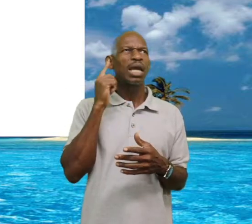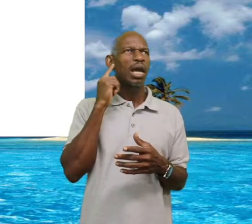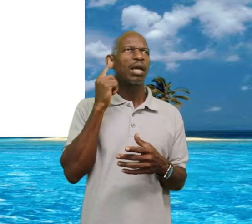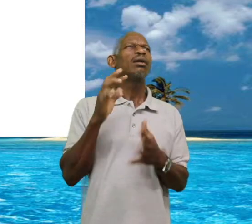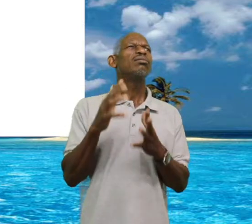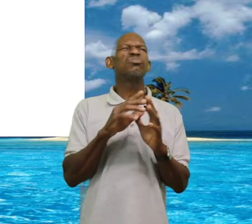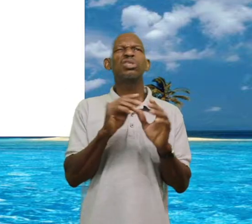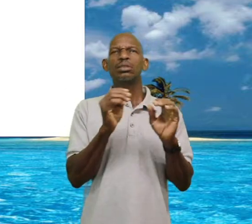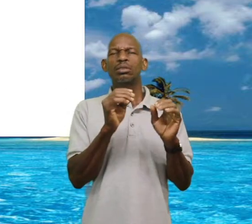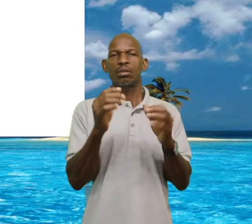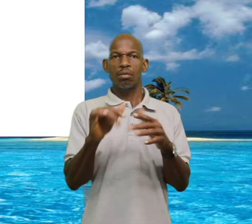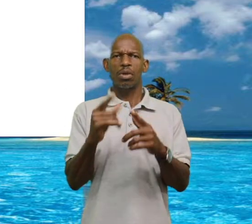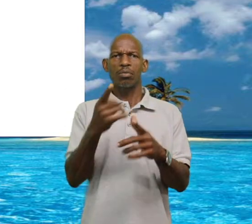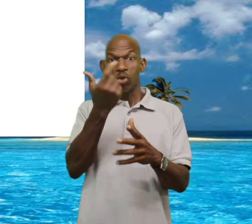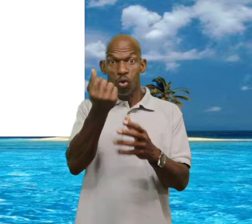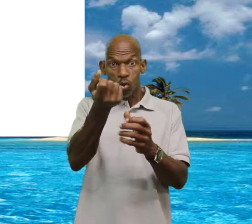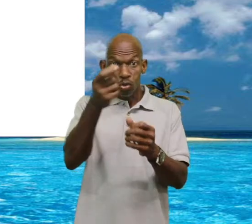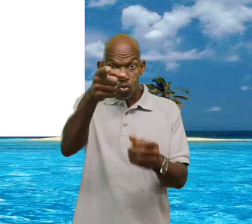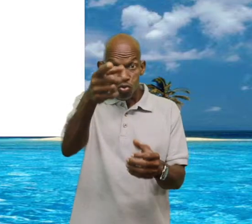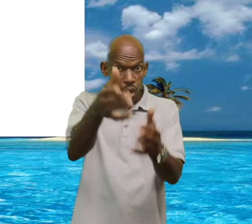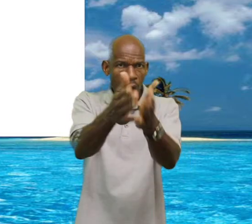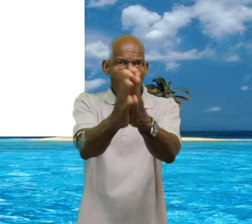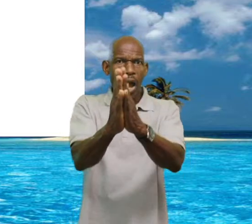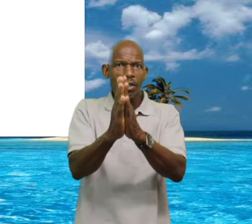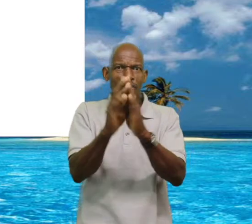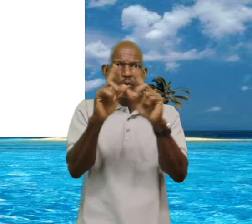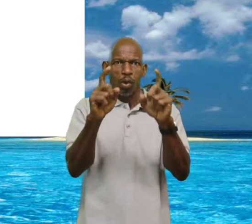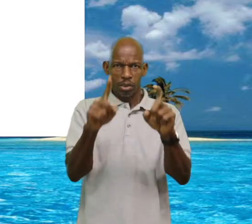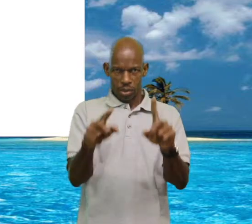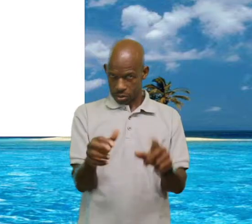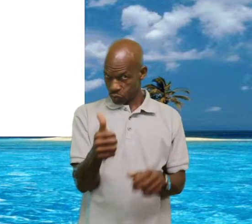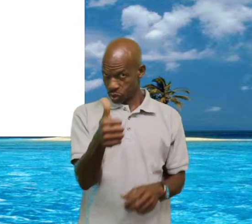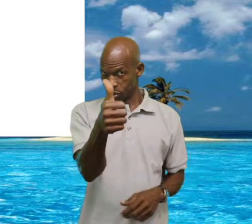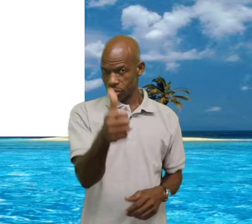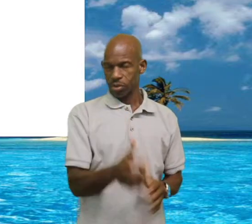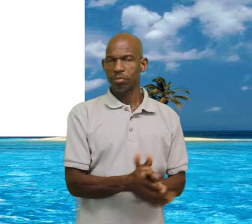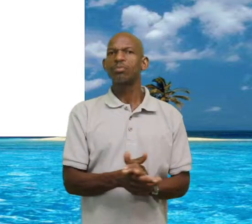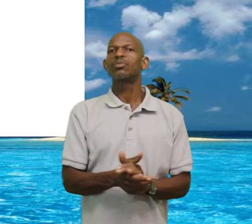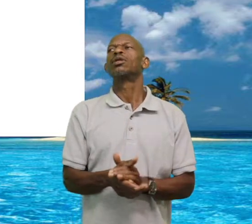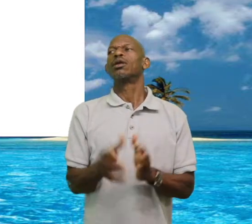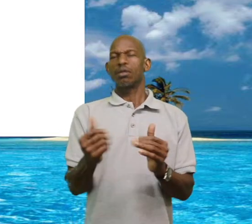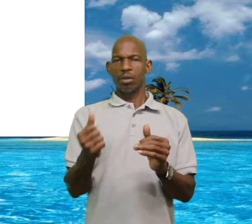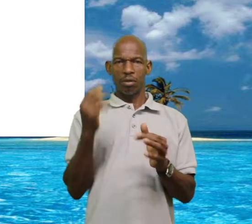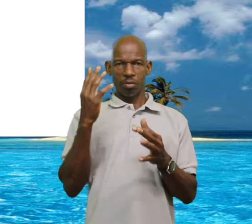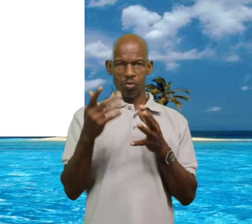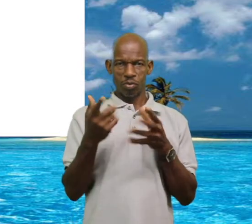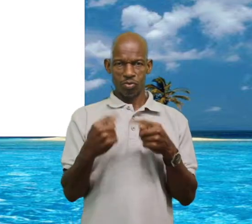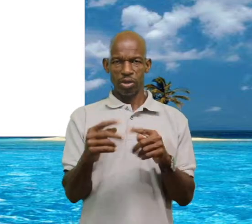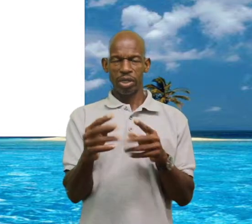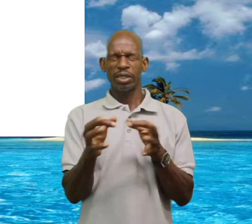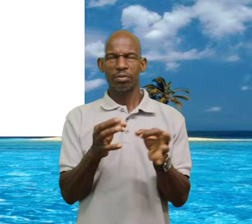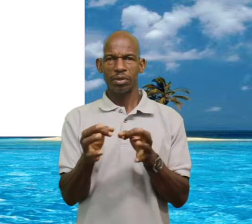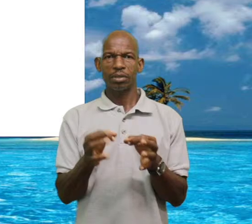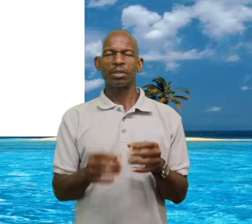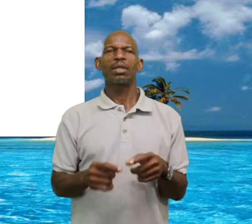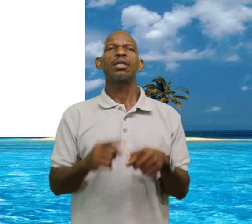to bring it in. Now, based on the sound of the word, when we say the word, we have